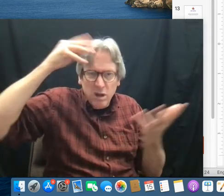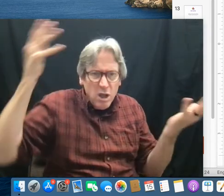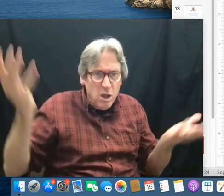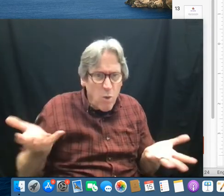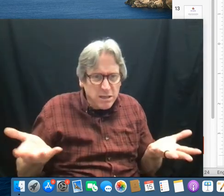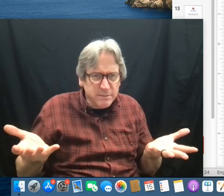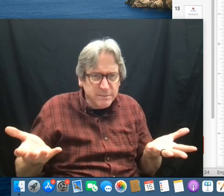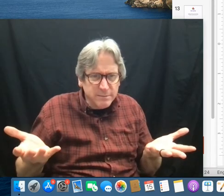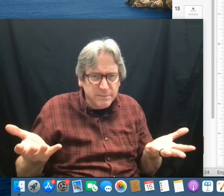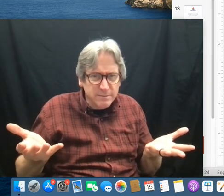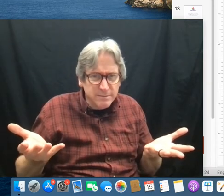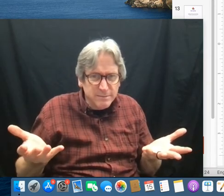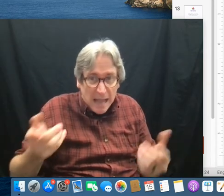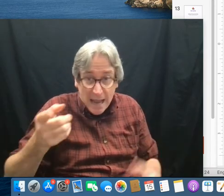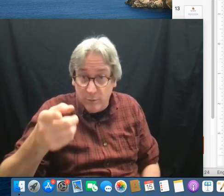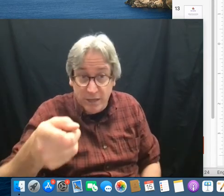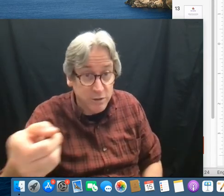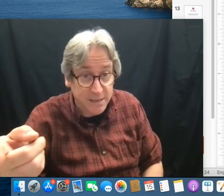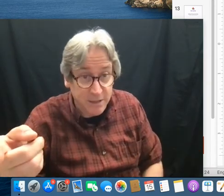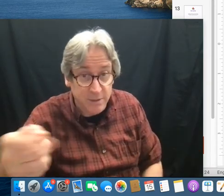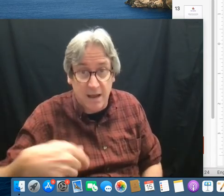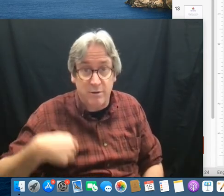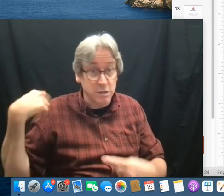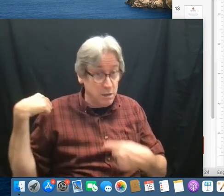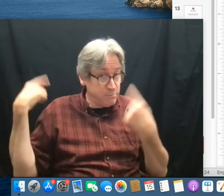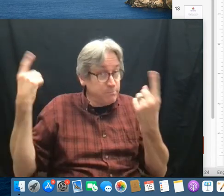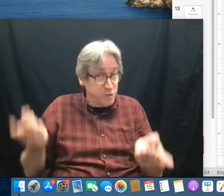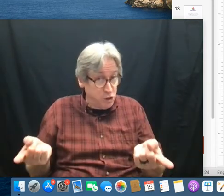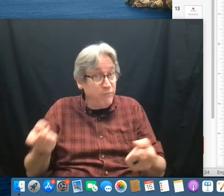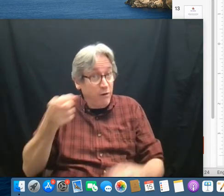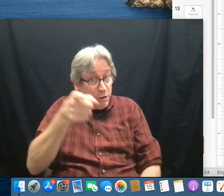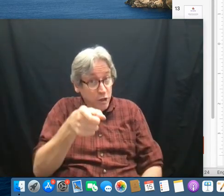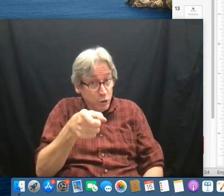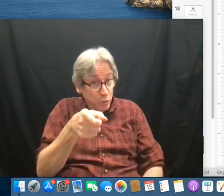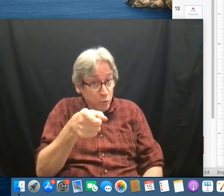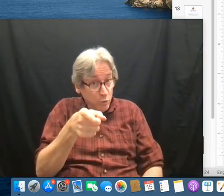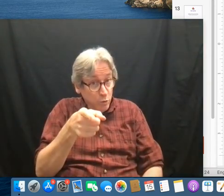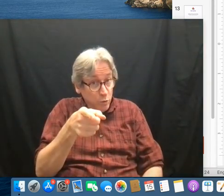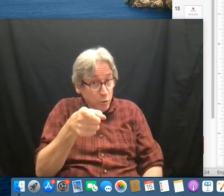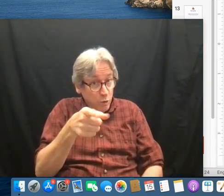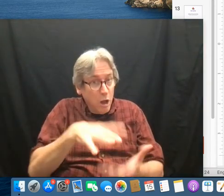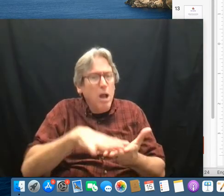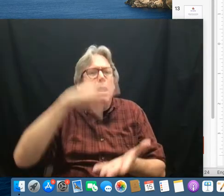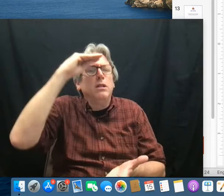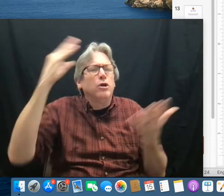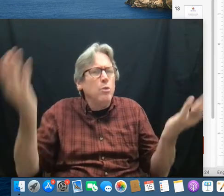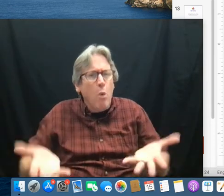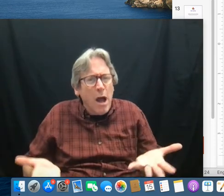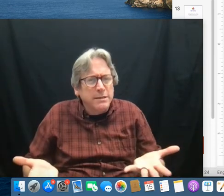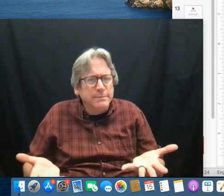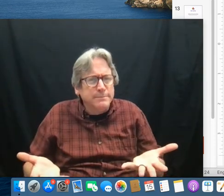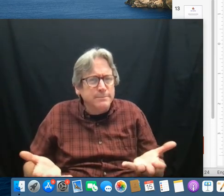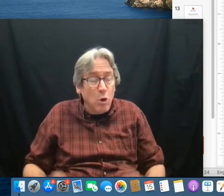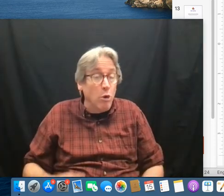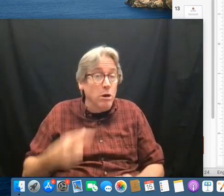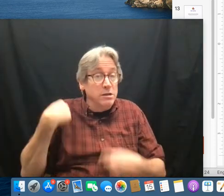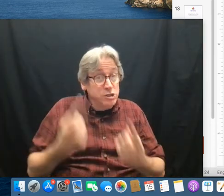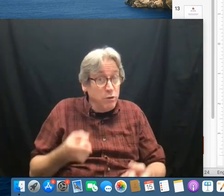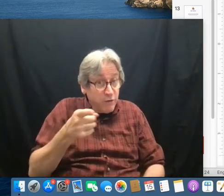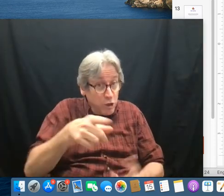So now we do the review part. So far, you learn what? So far, remember you're pointing to the past and you bring it up to the now. So